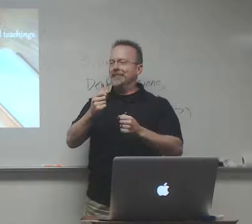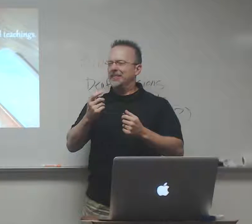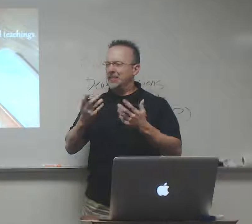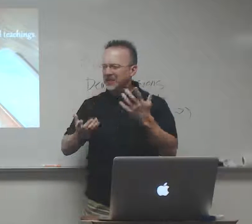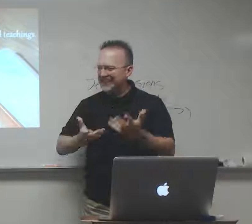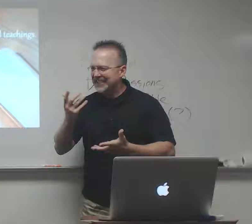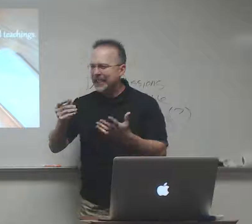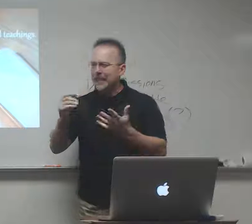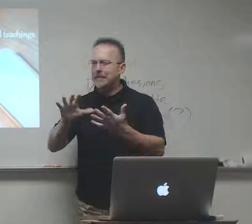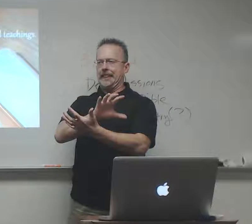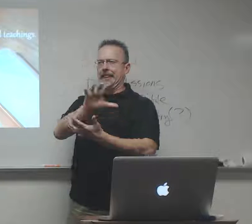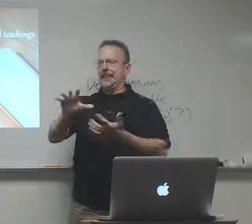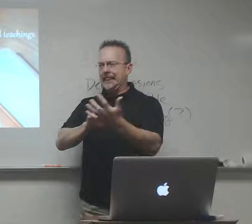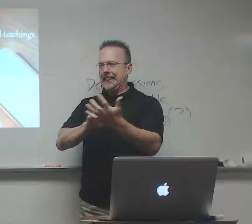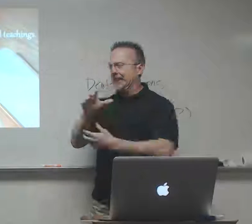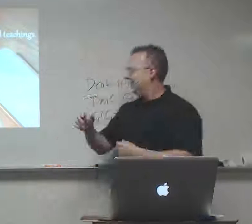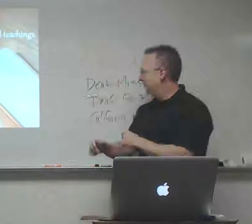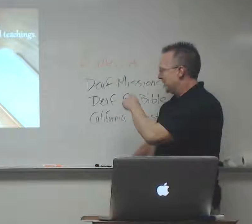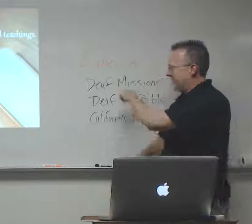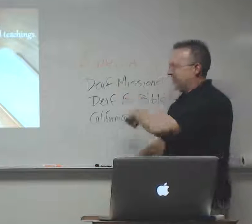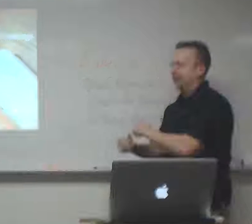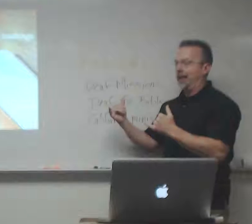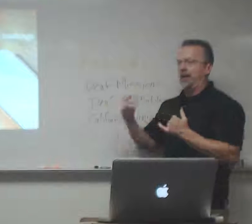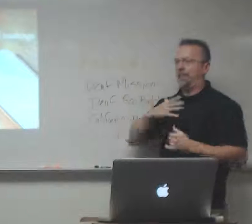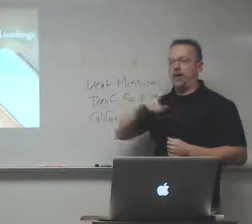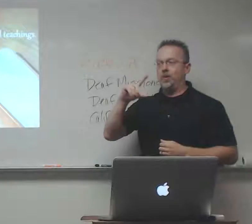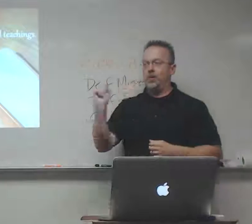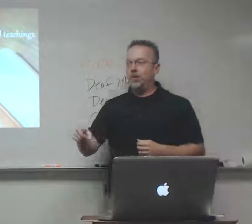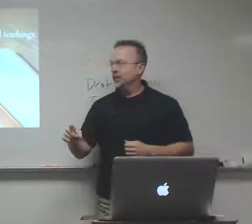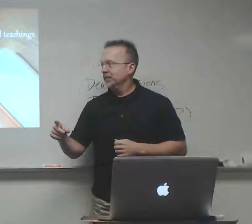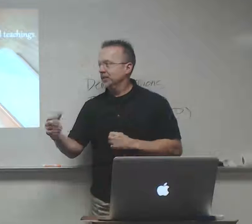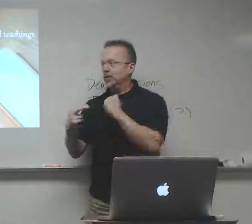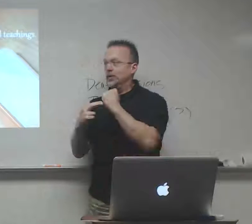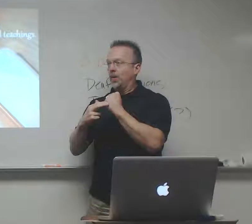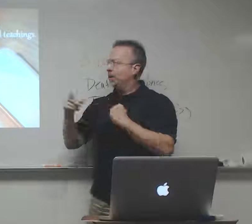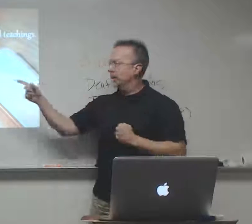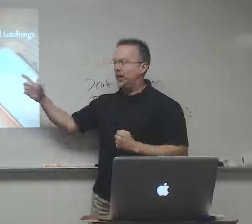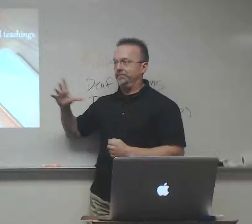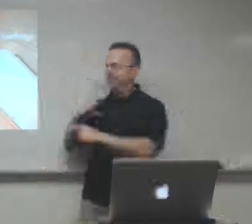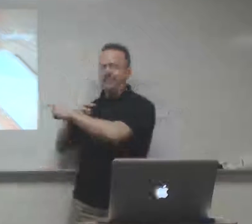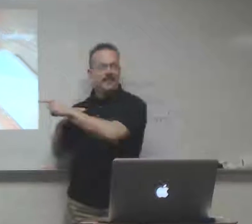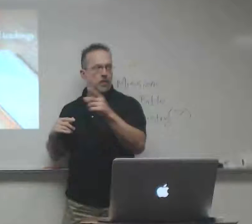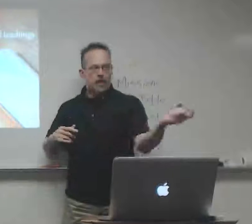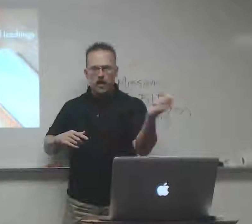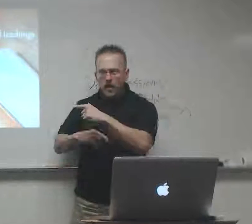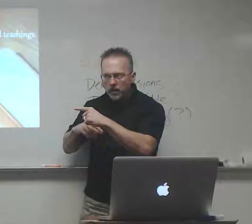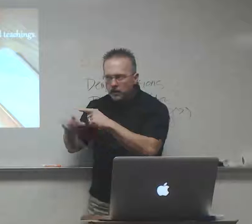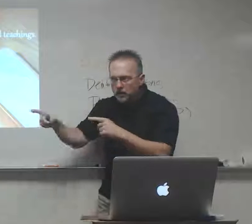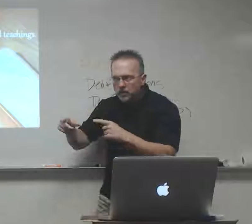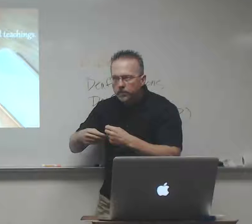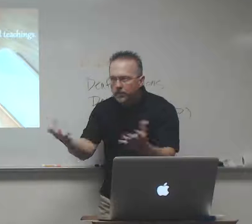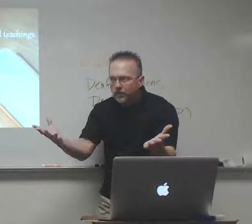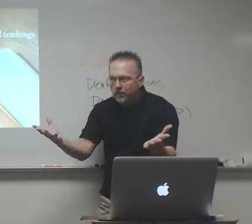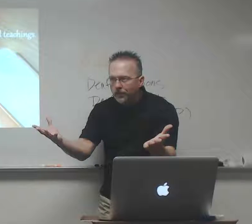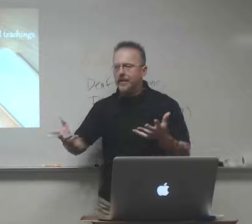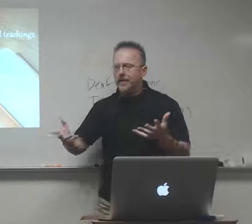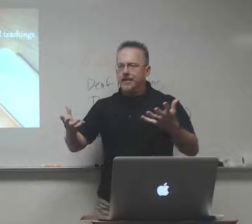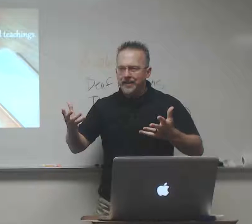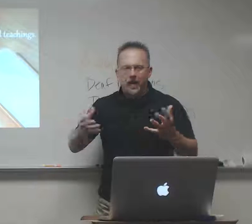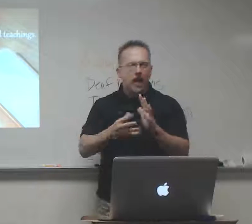something that came up in working with them, is that a lot of times it can be a lot of confusion. So now my question is, technology is great, we put it that